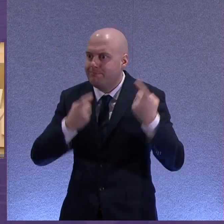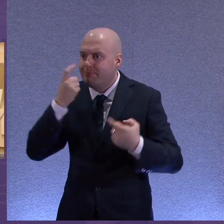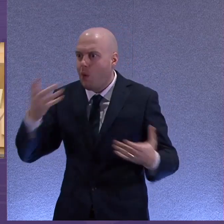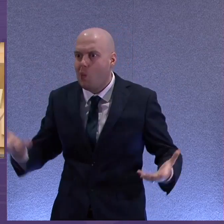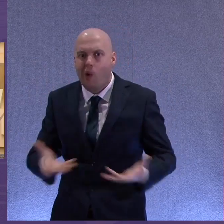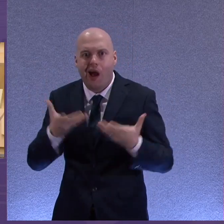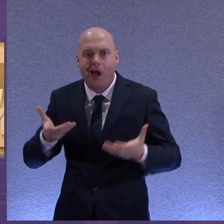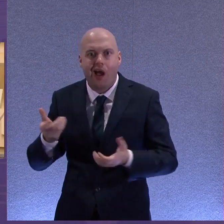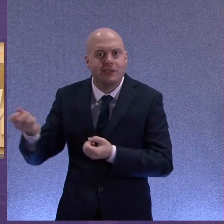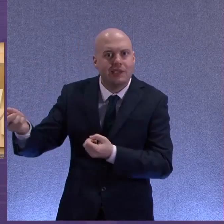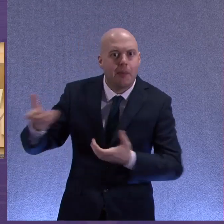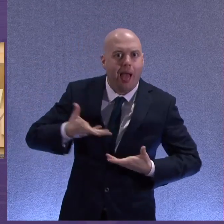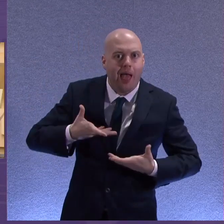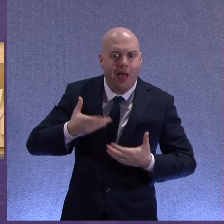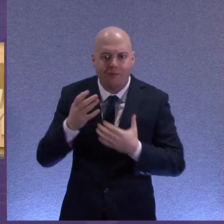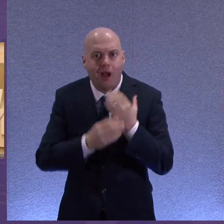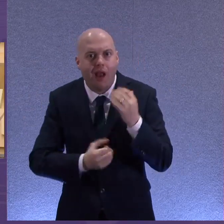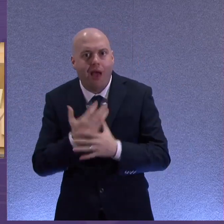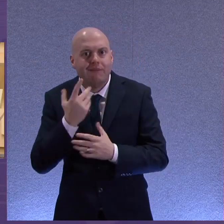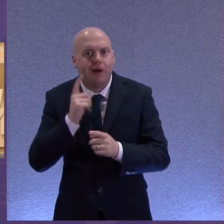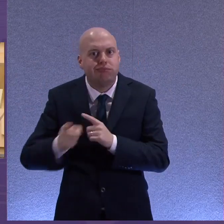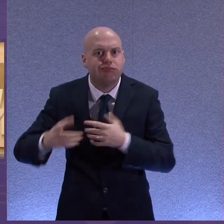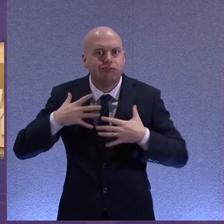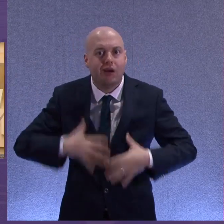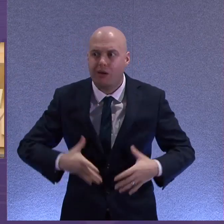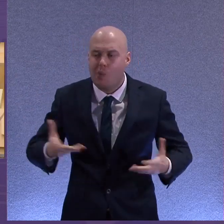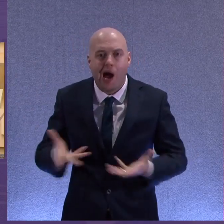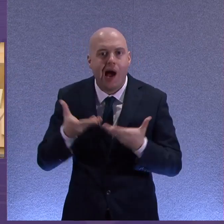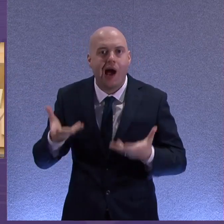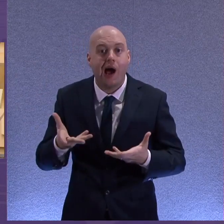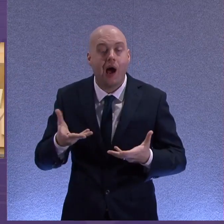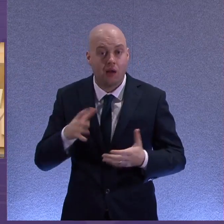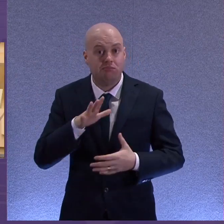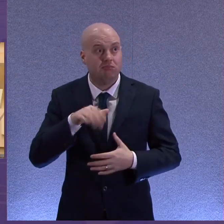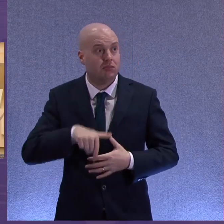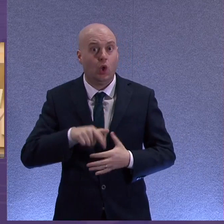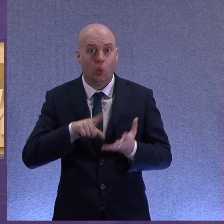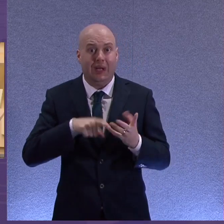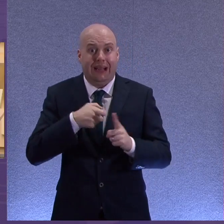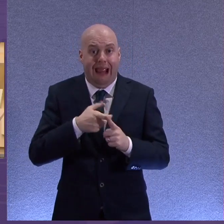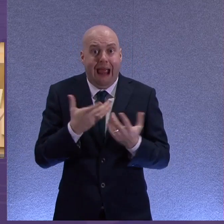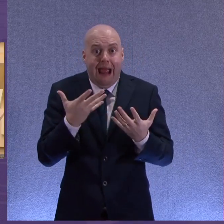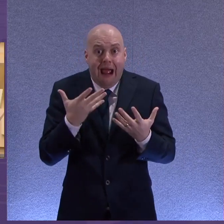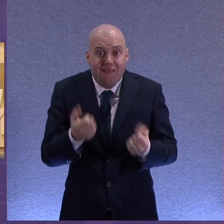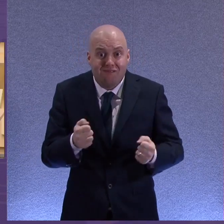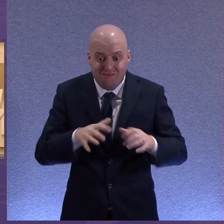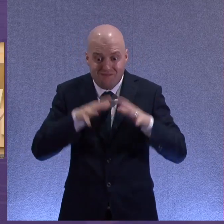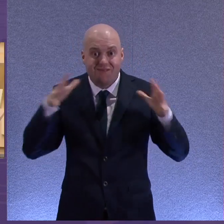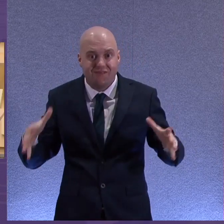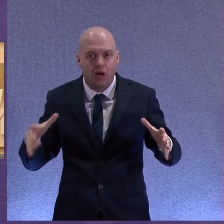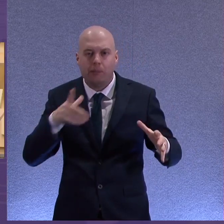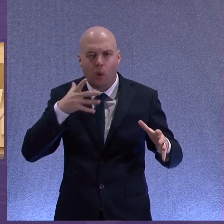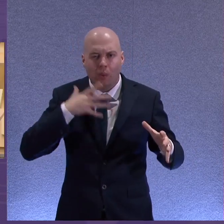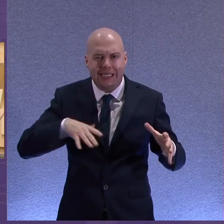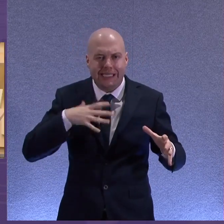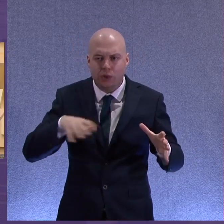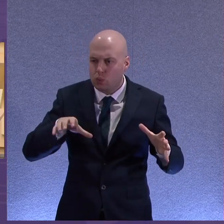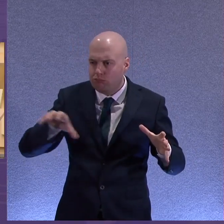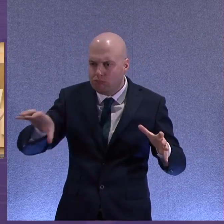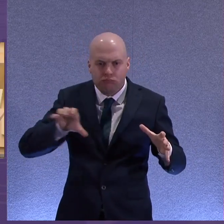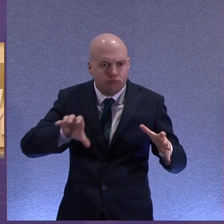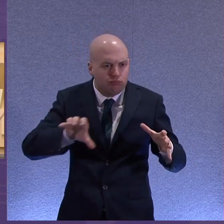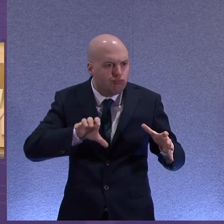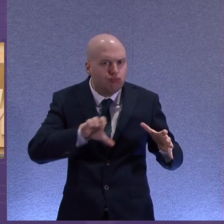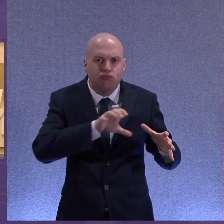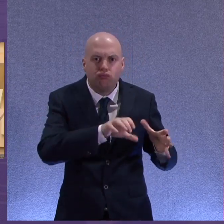increase the supplies of these things. But there are supplies in the country. We are working hard to get them where they are needed to be, but MSP should continue